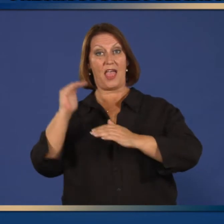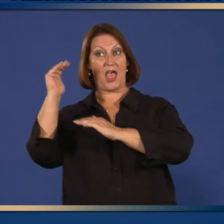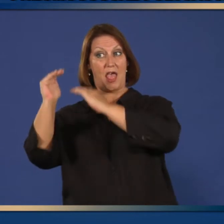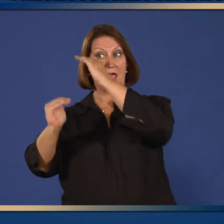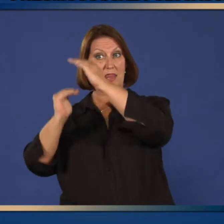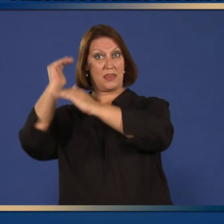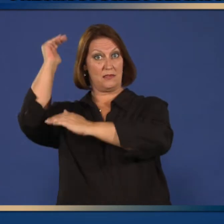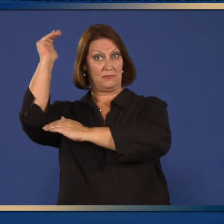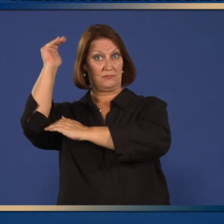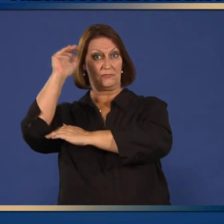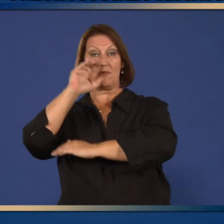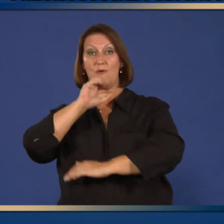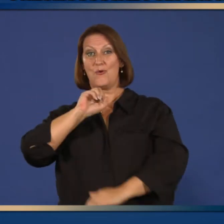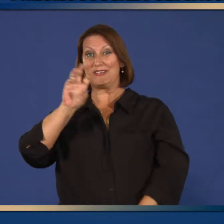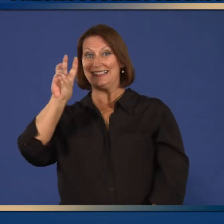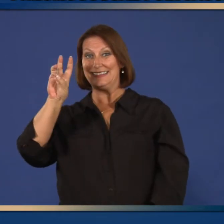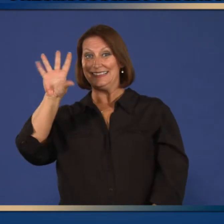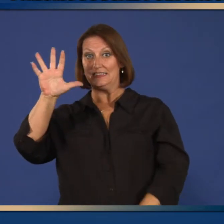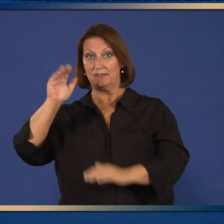older,